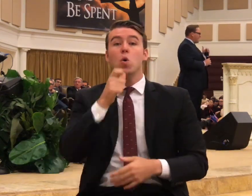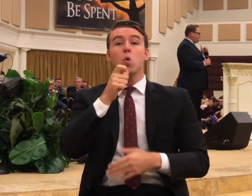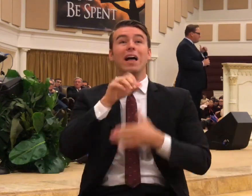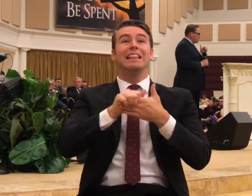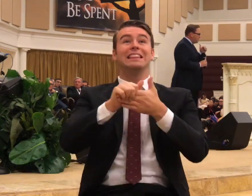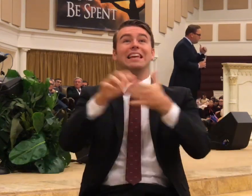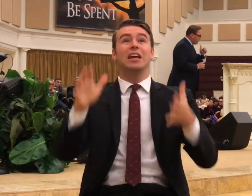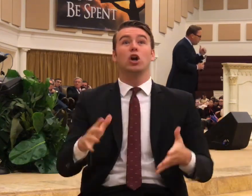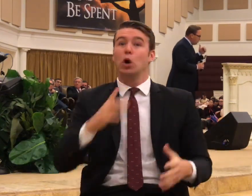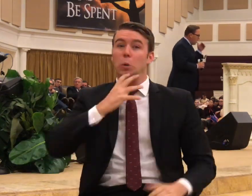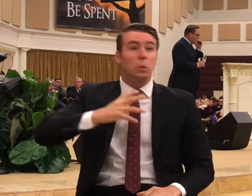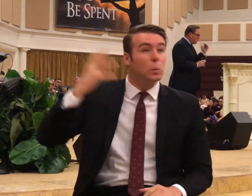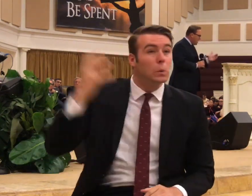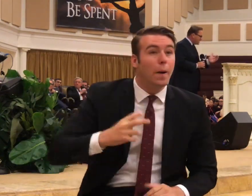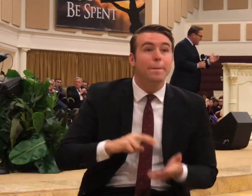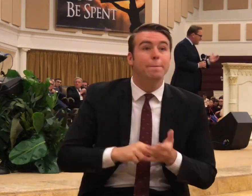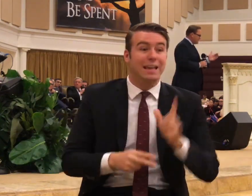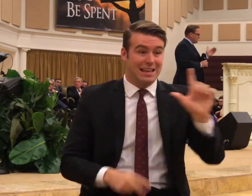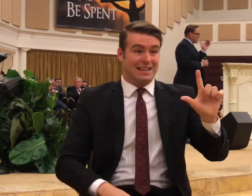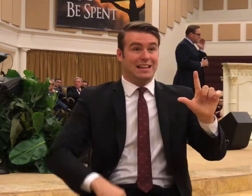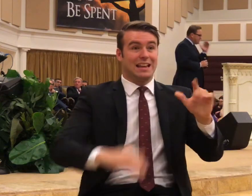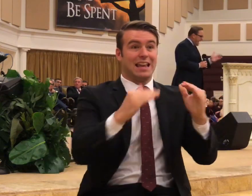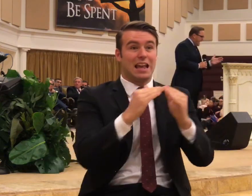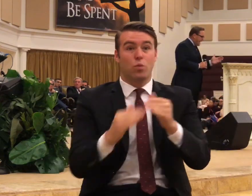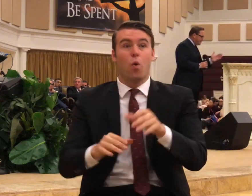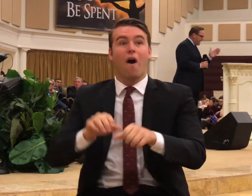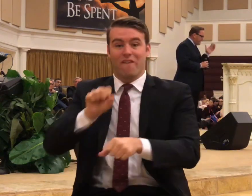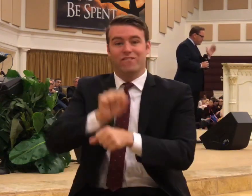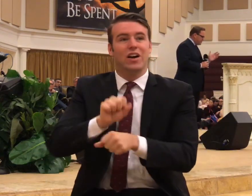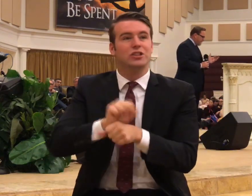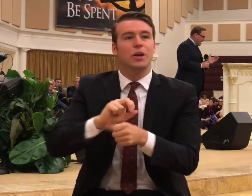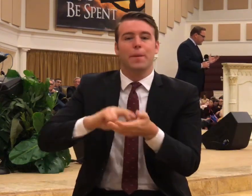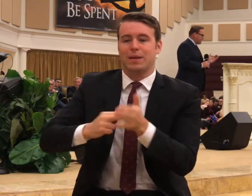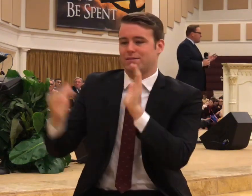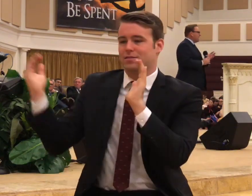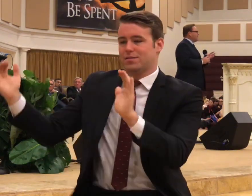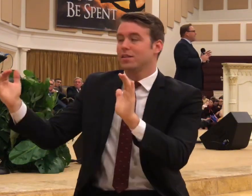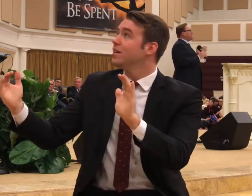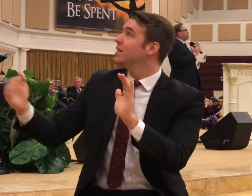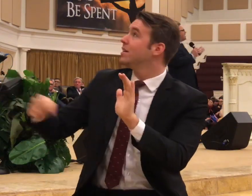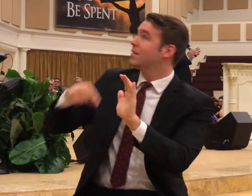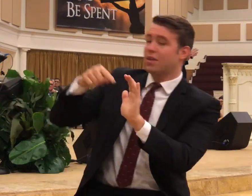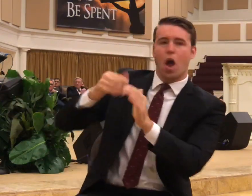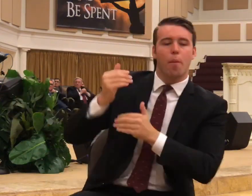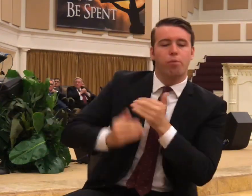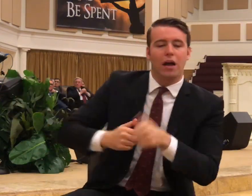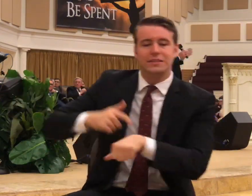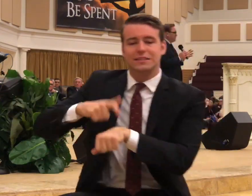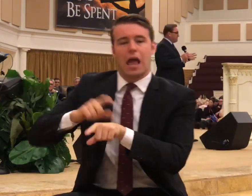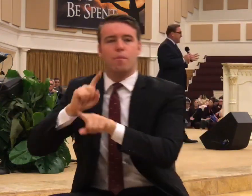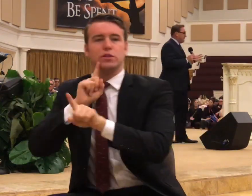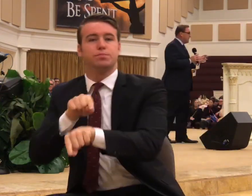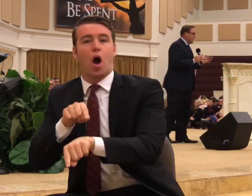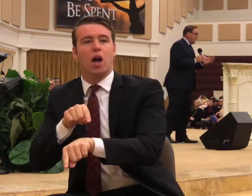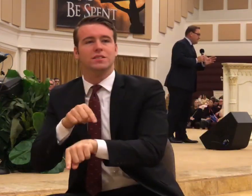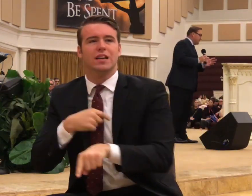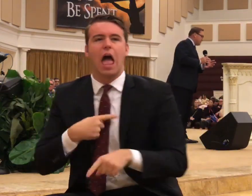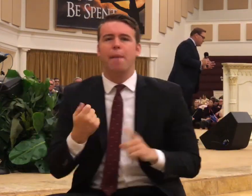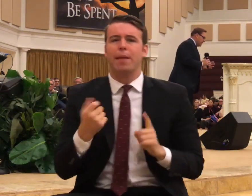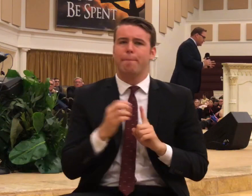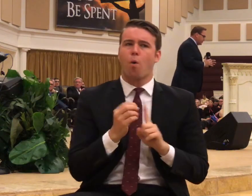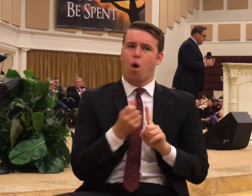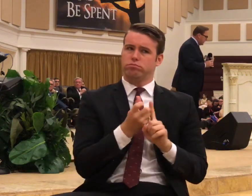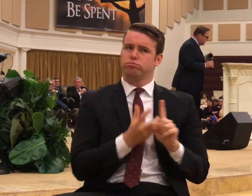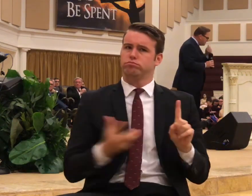one that can move through process, time, and response. Let me break that down a little bit better in